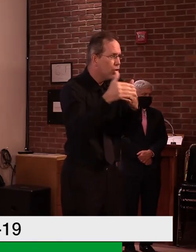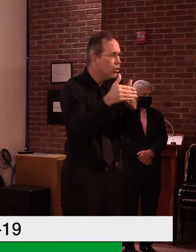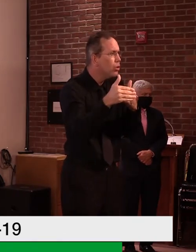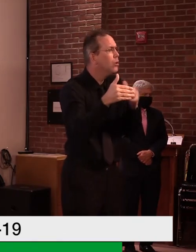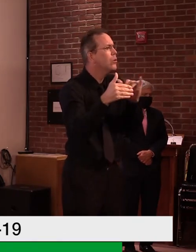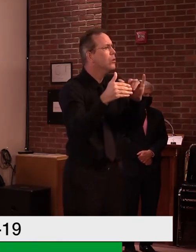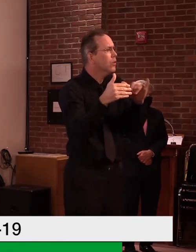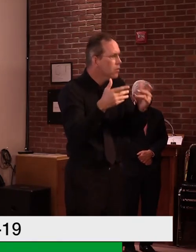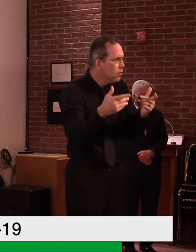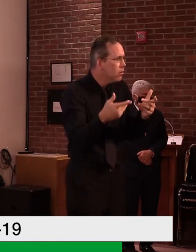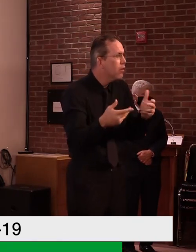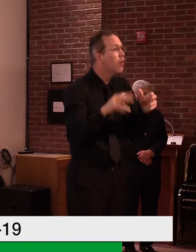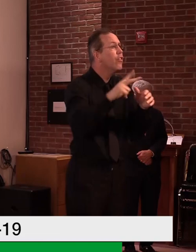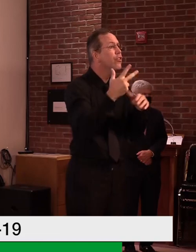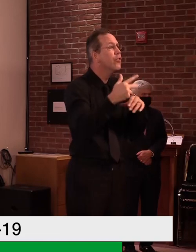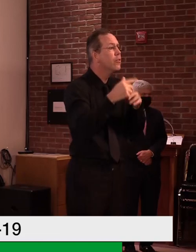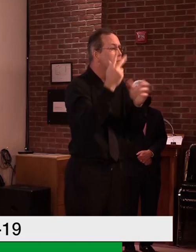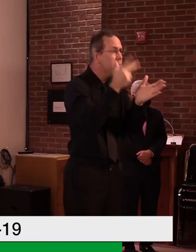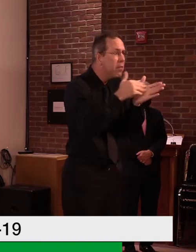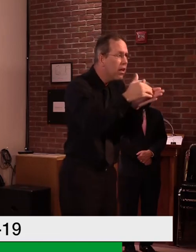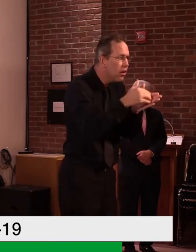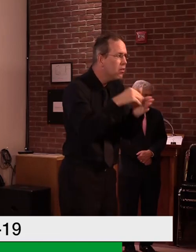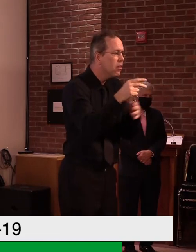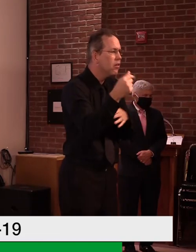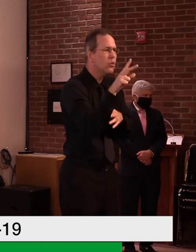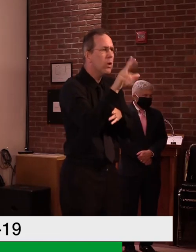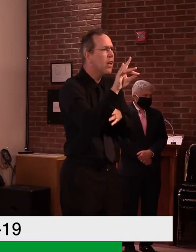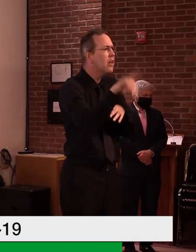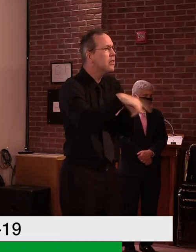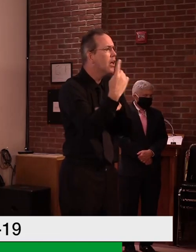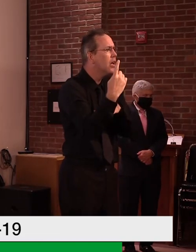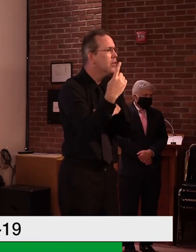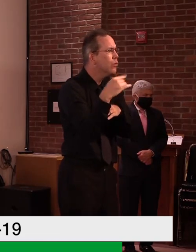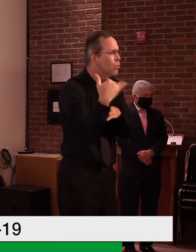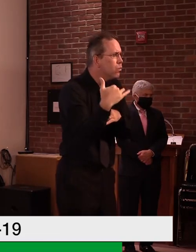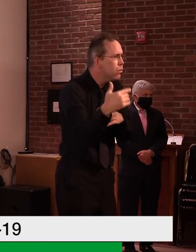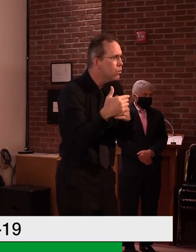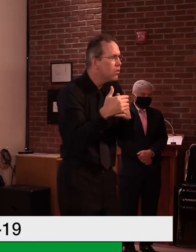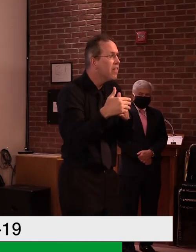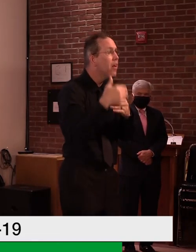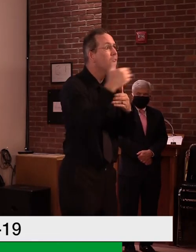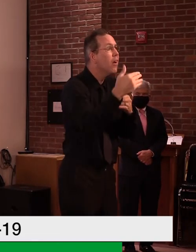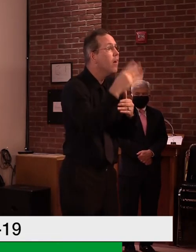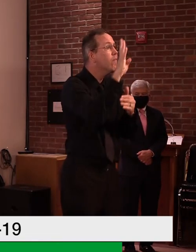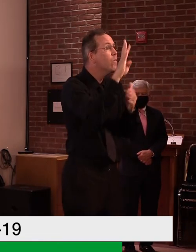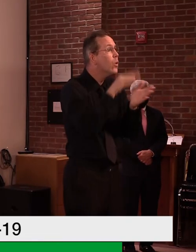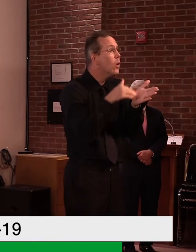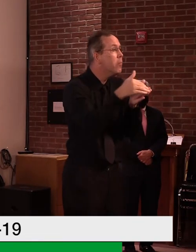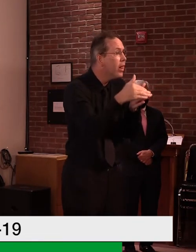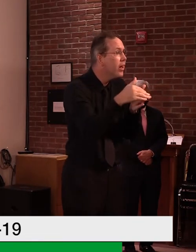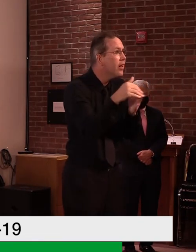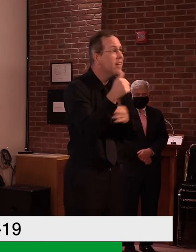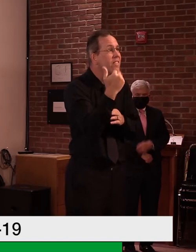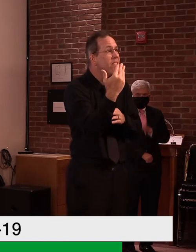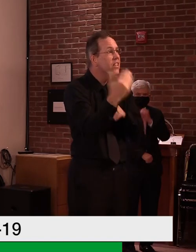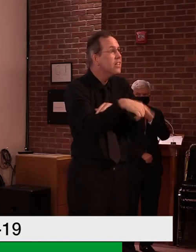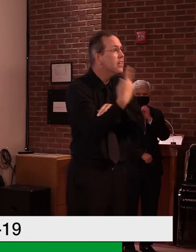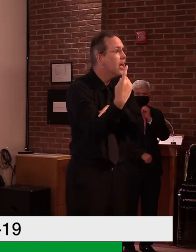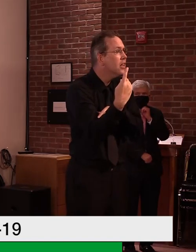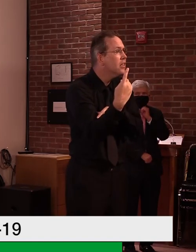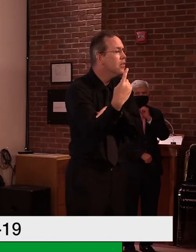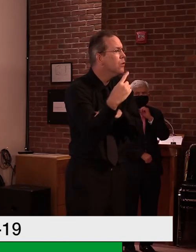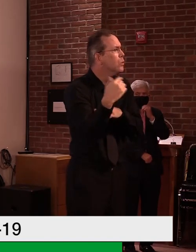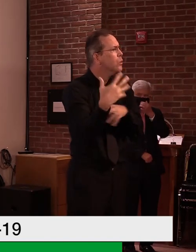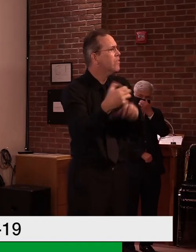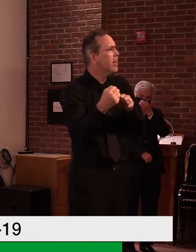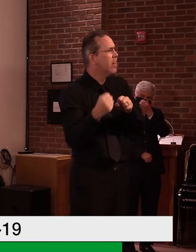by another million reported cases in only 28 days, followed most recently by hitting the 4 million